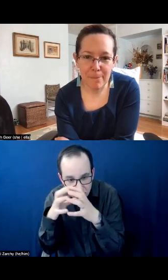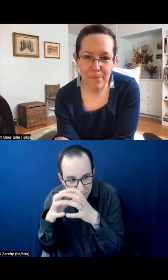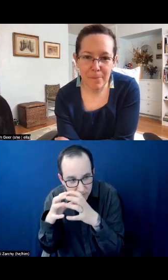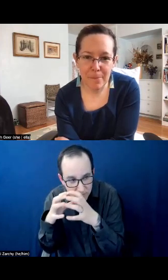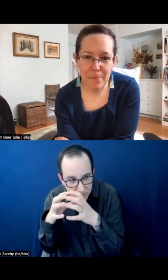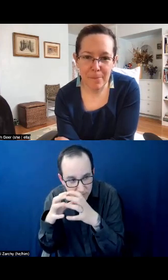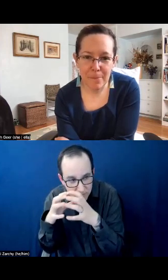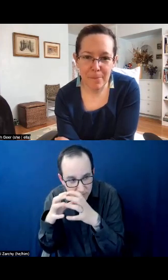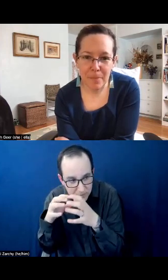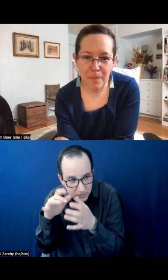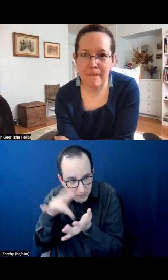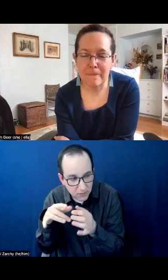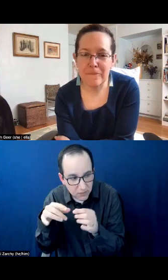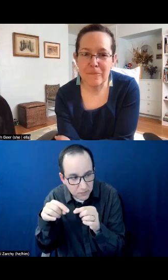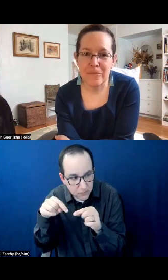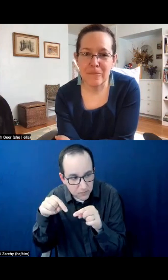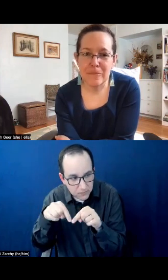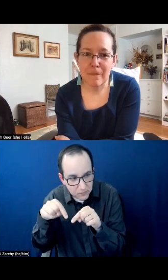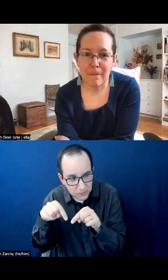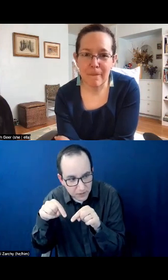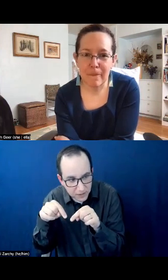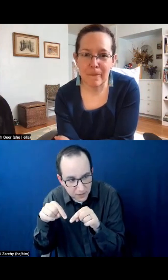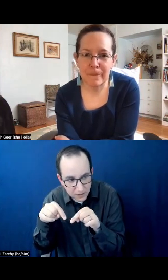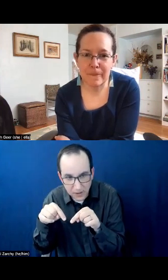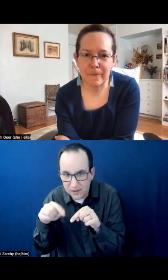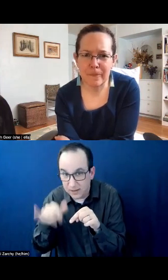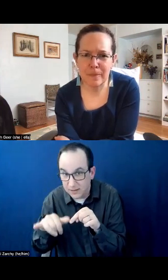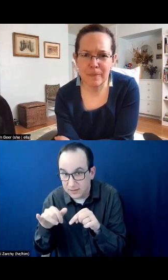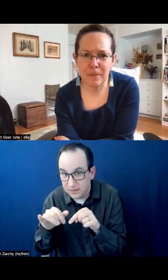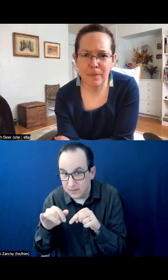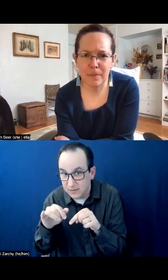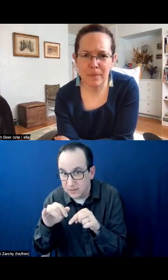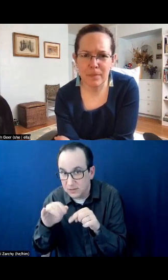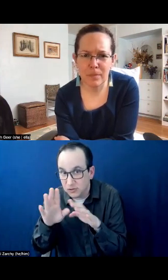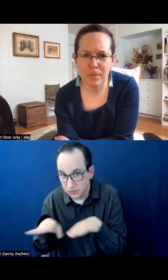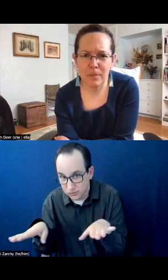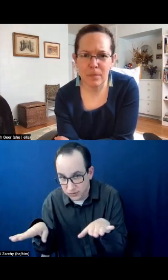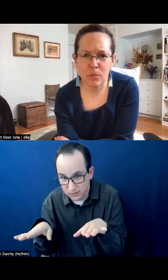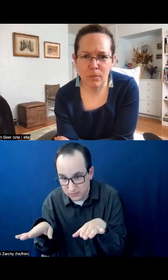green pieces and the balls in the middle.